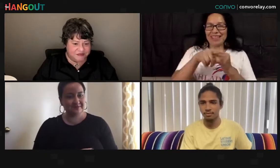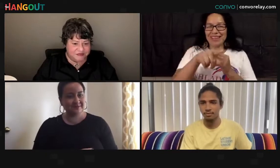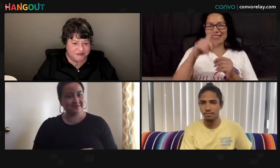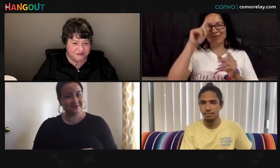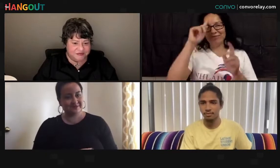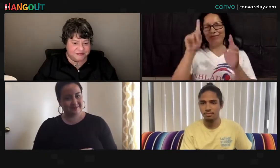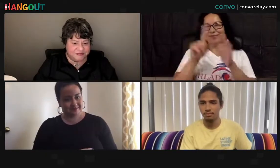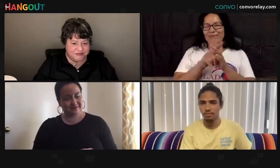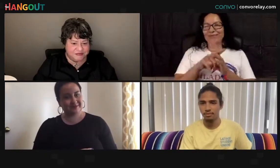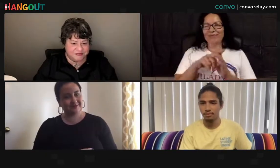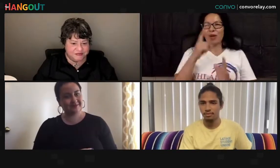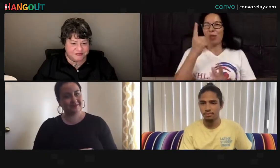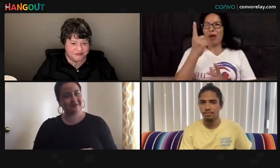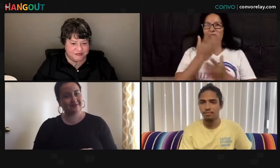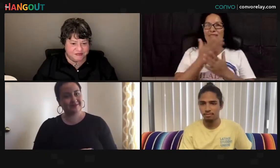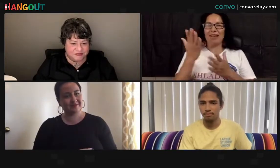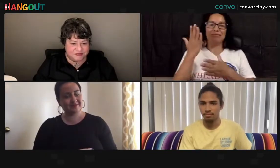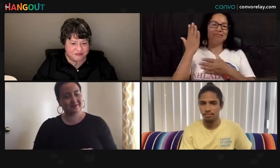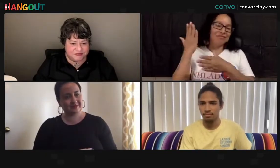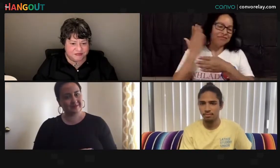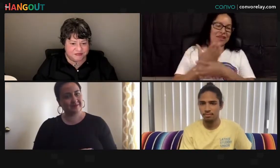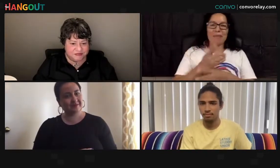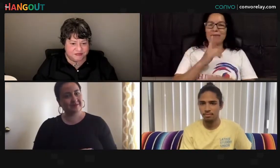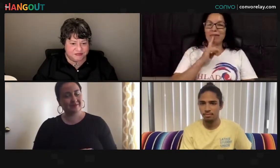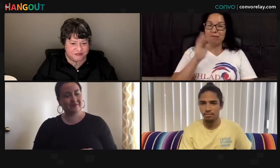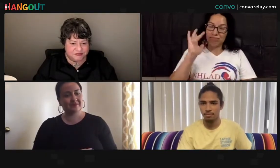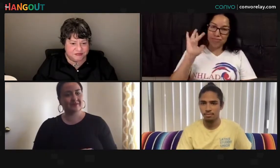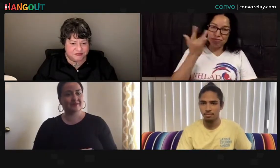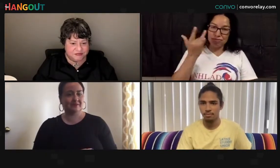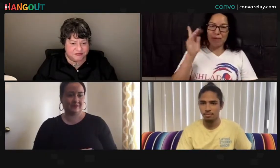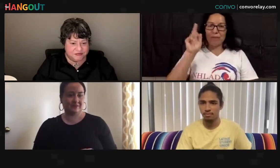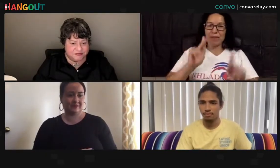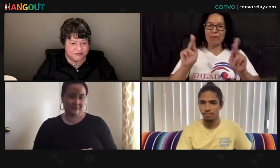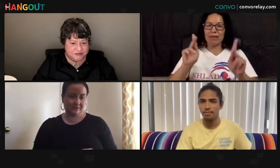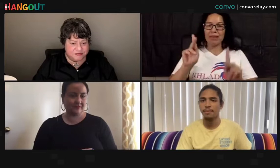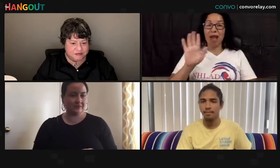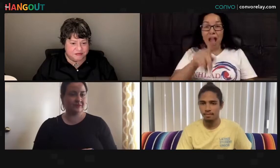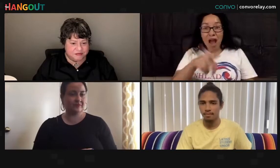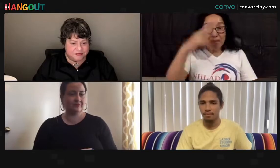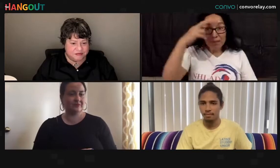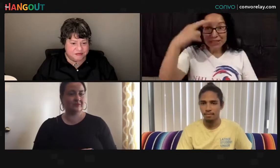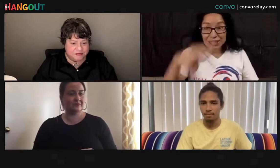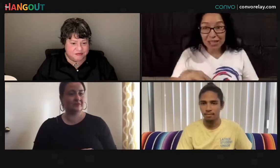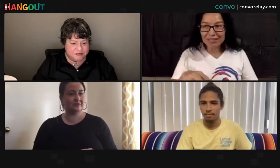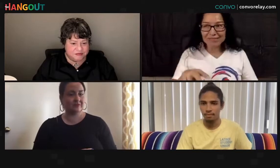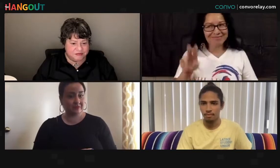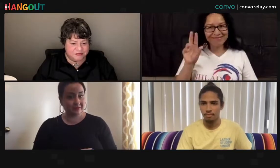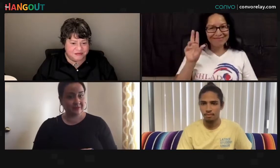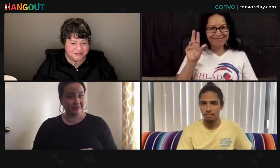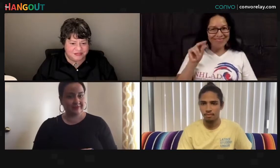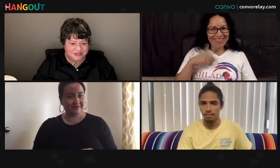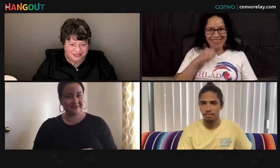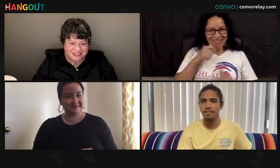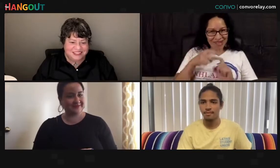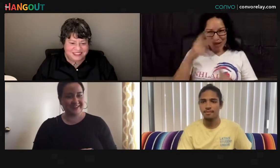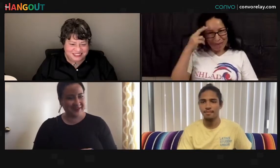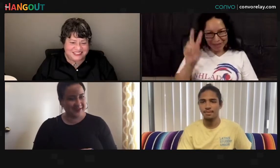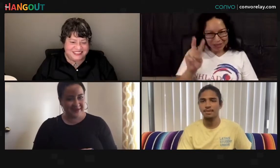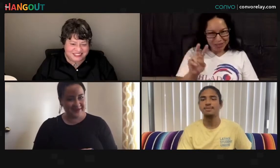Palona. Yeah, I just wanted to add to that. It just came to mind. There's one thing that really bothers me when people say, "Hey, are you Mexican?" And I say, "No, I'm not